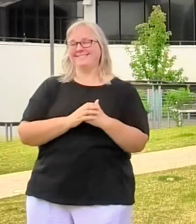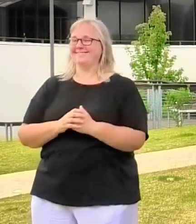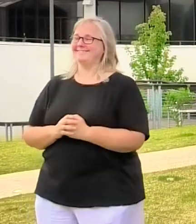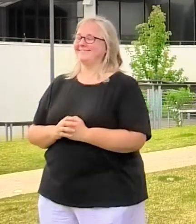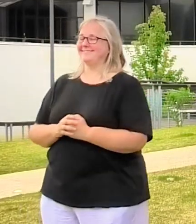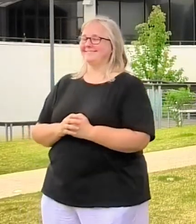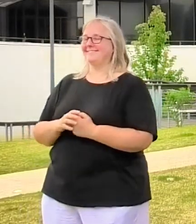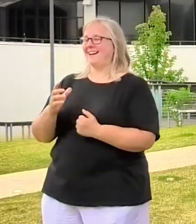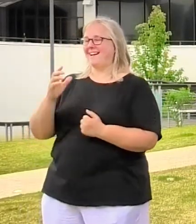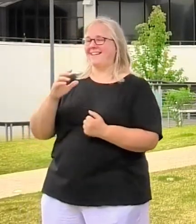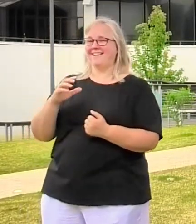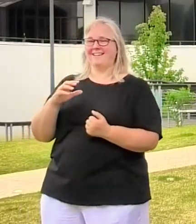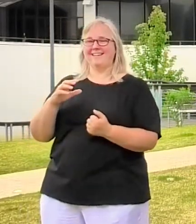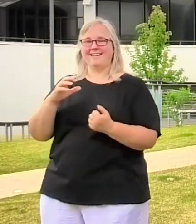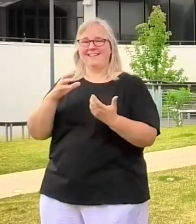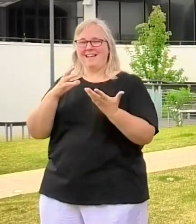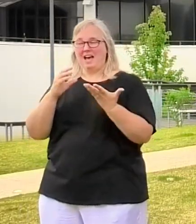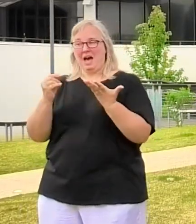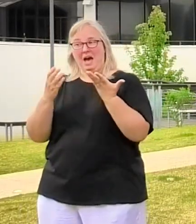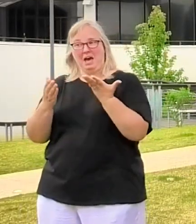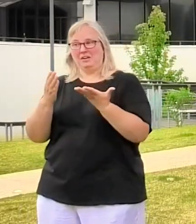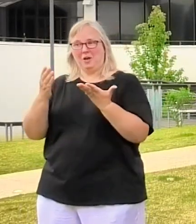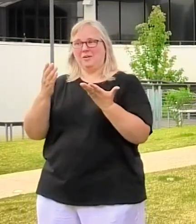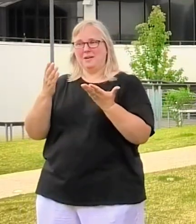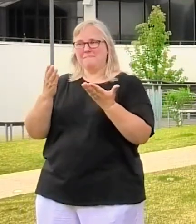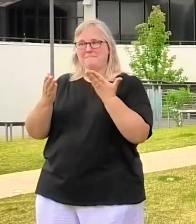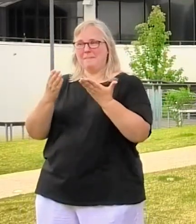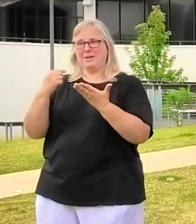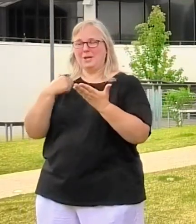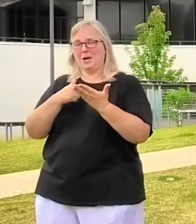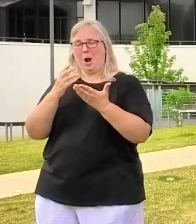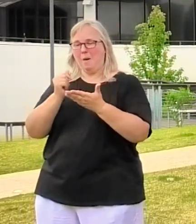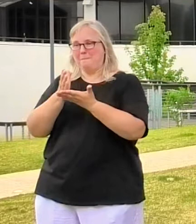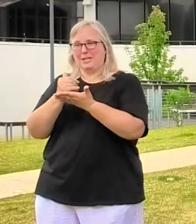I'll have to call the artist. Our budget may be going up.